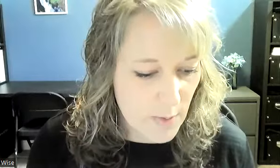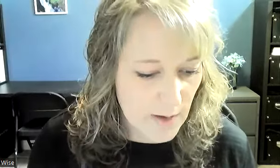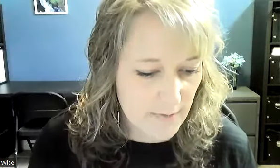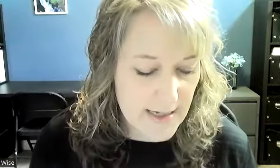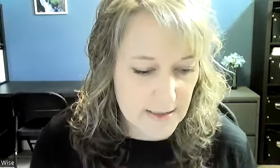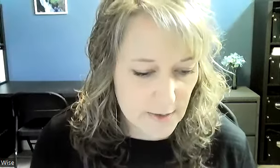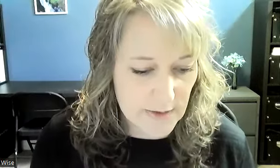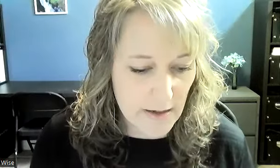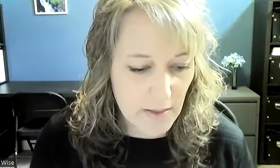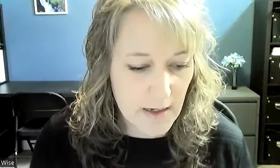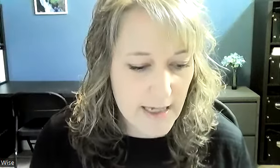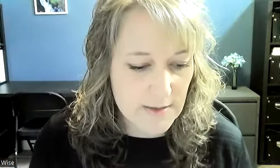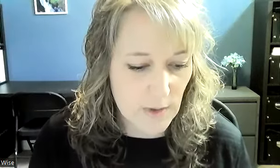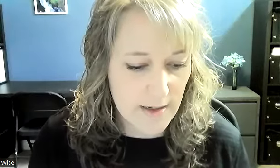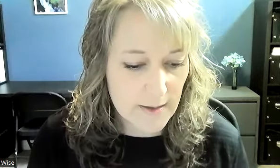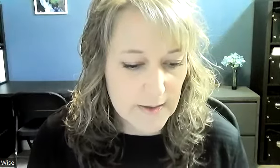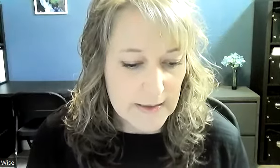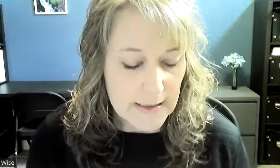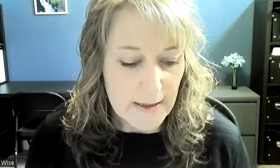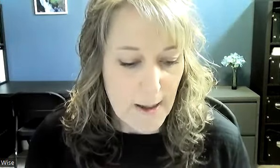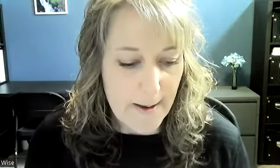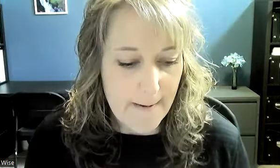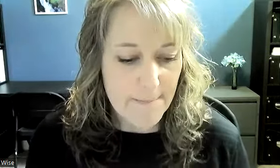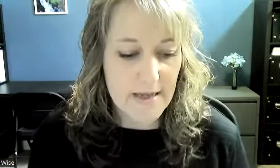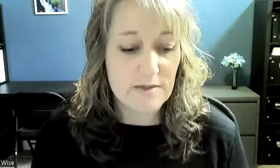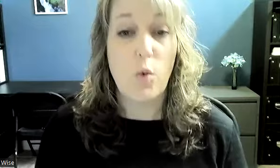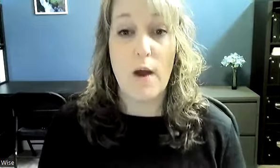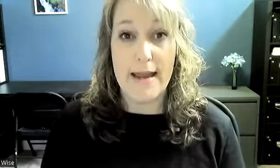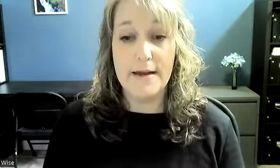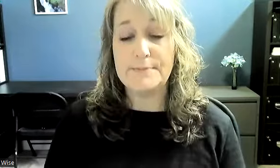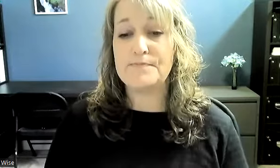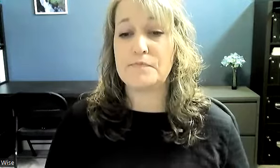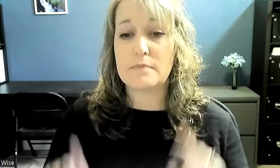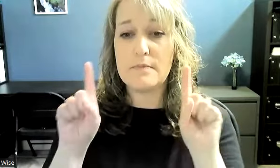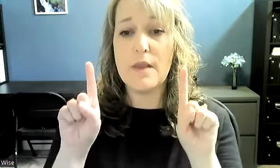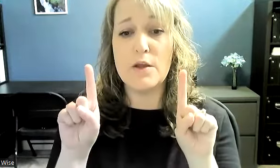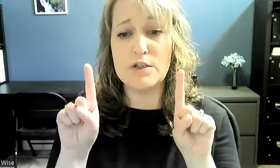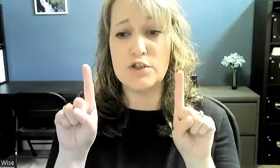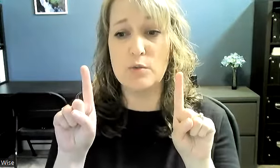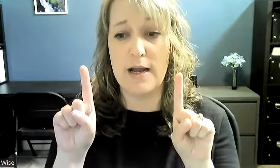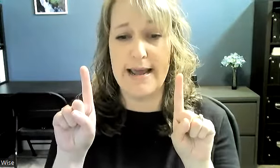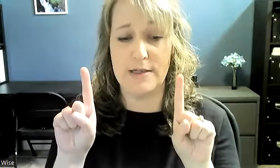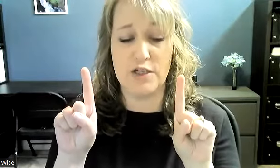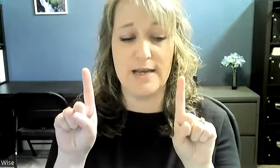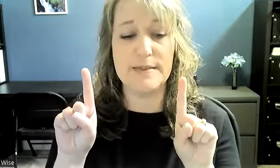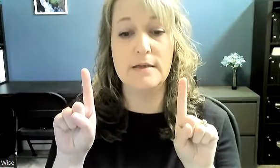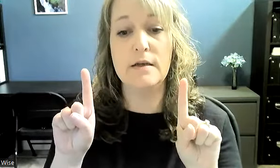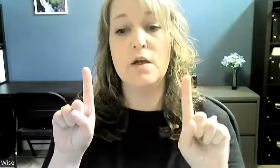aware of that. All right, the next one is when. You want two one hand shapes.